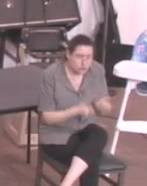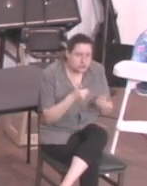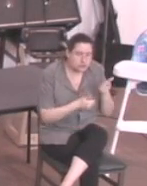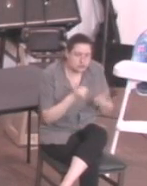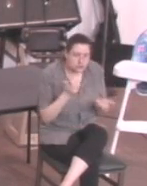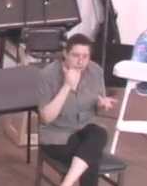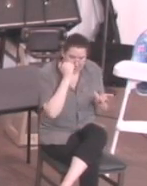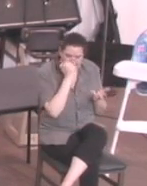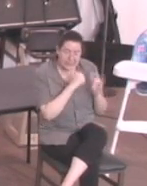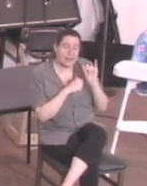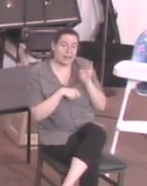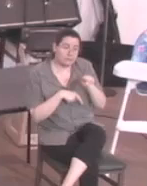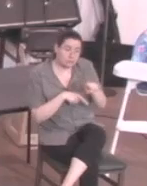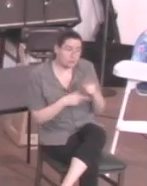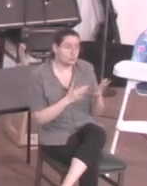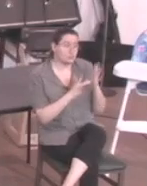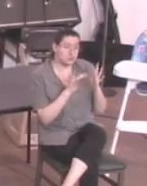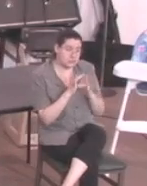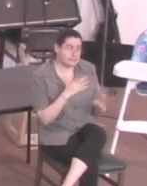I'm telling you, if you get Jesus,